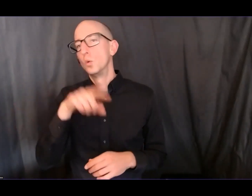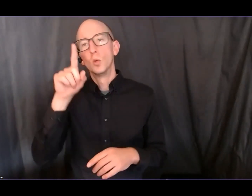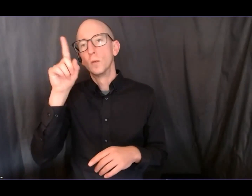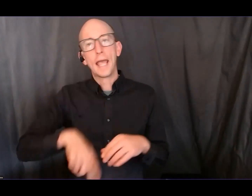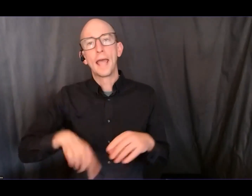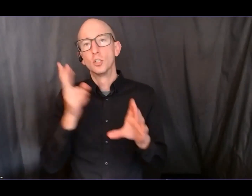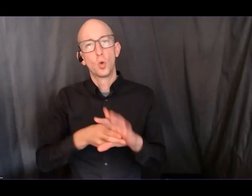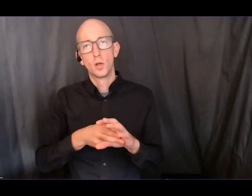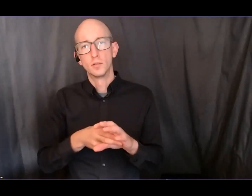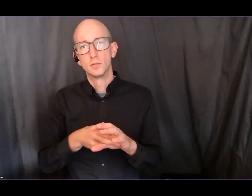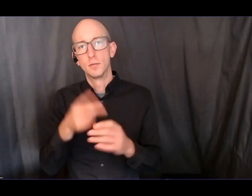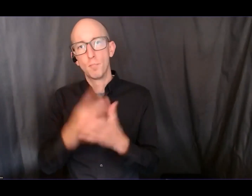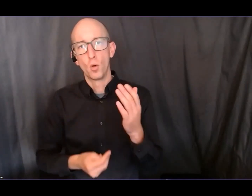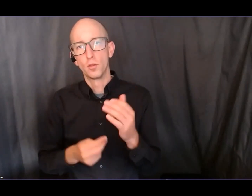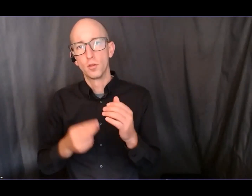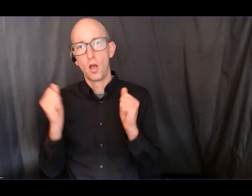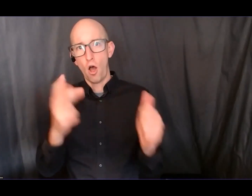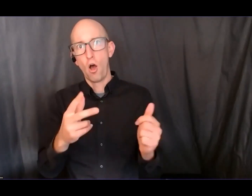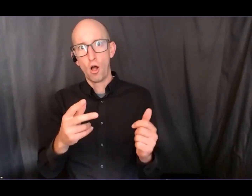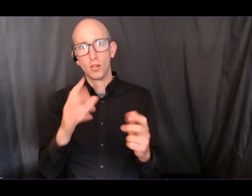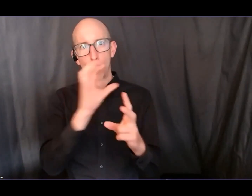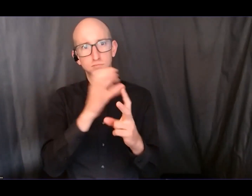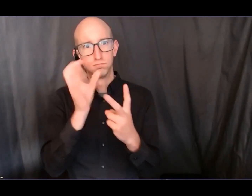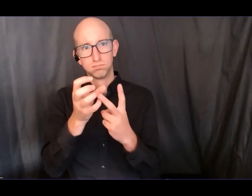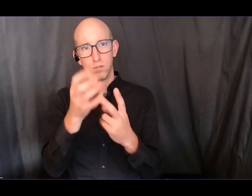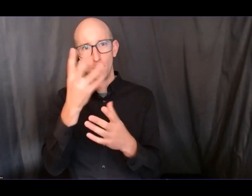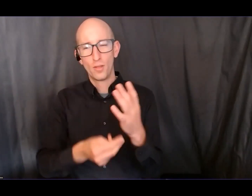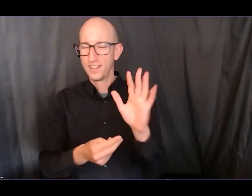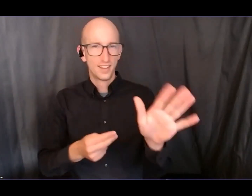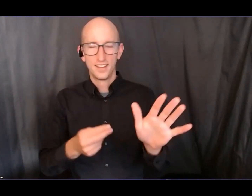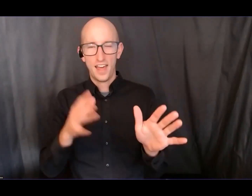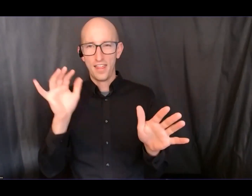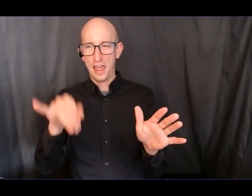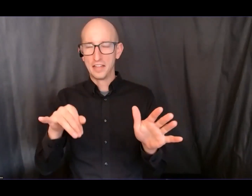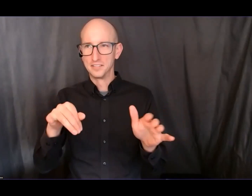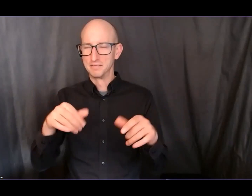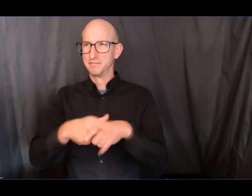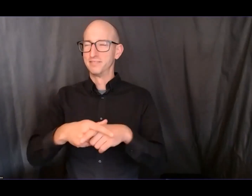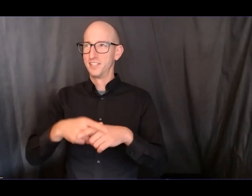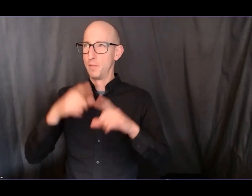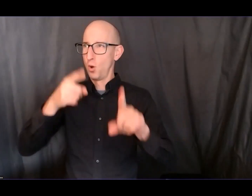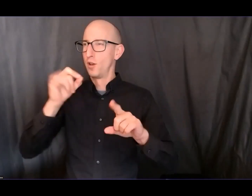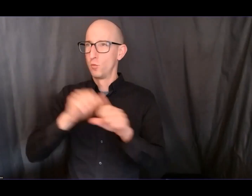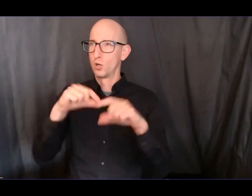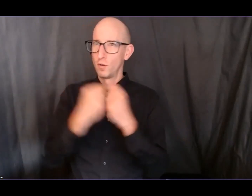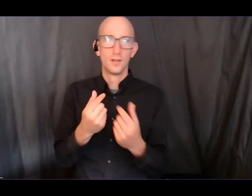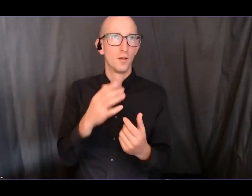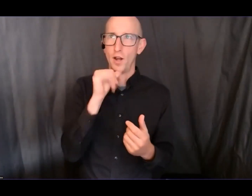because then that defeats the point of the work group. We might as well all be meeting every week. And